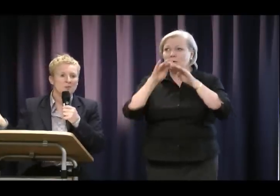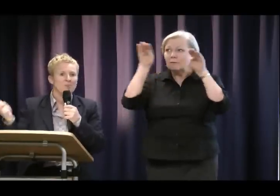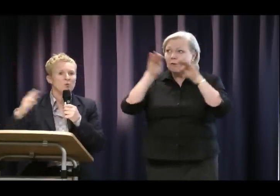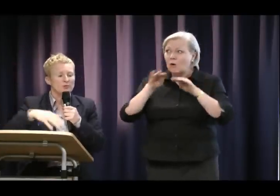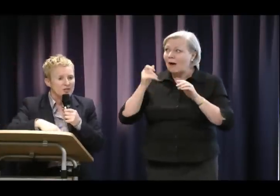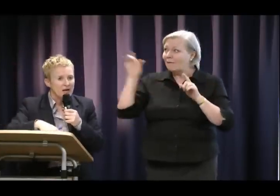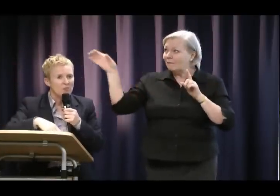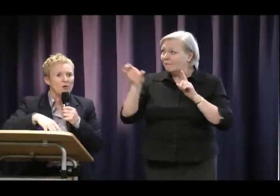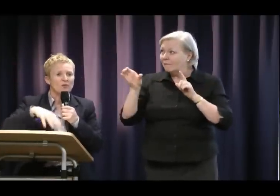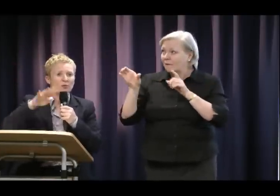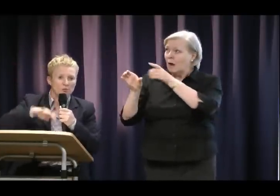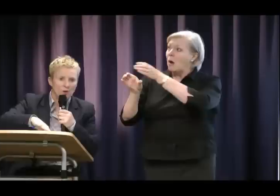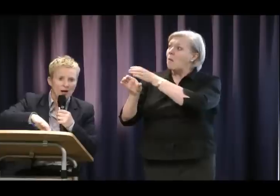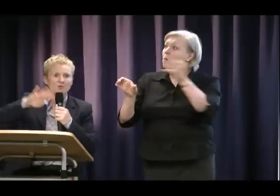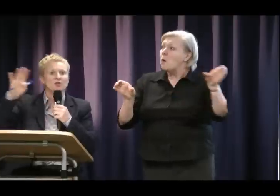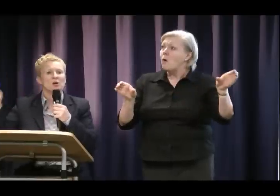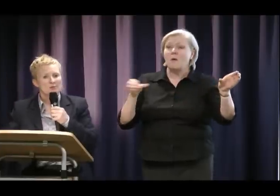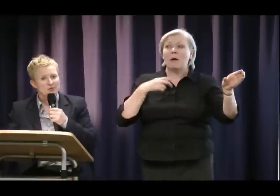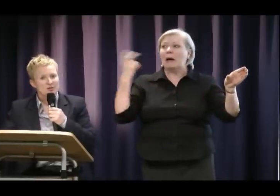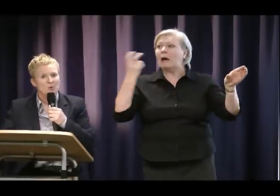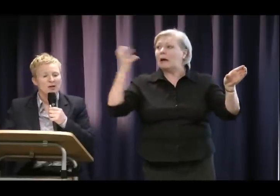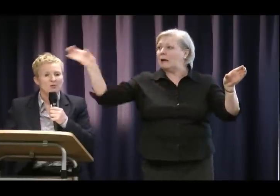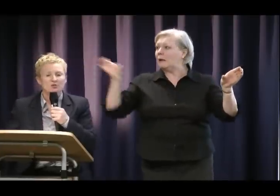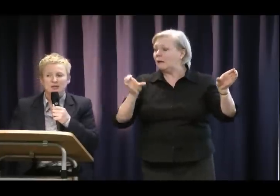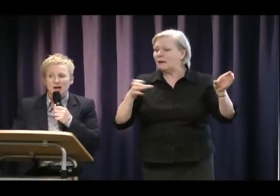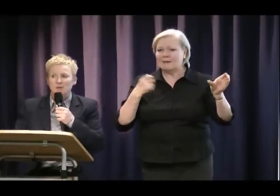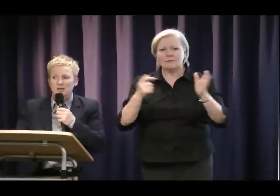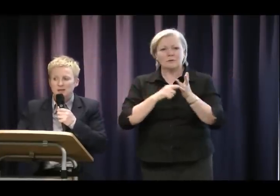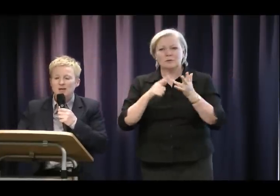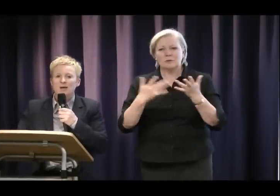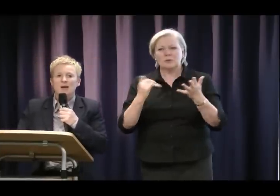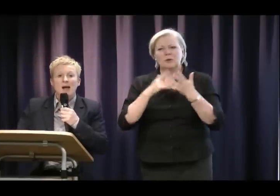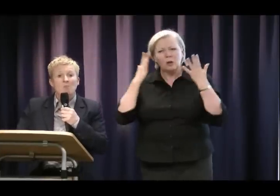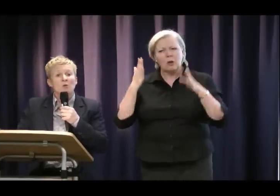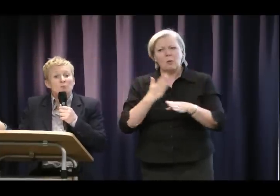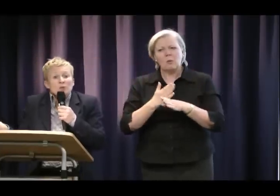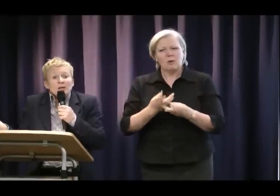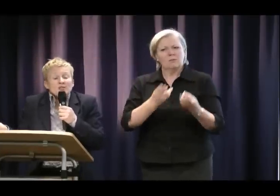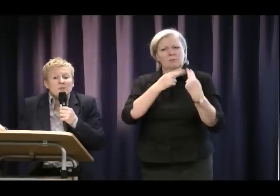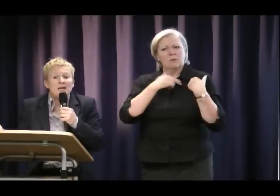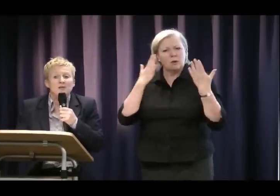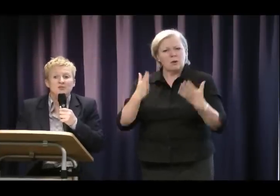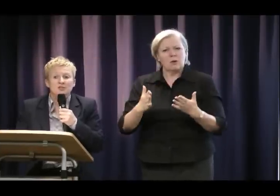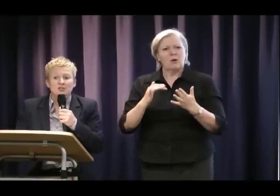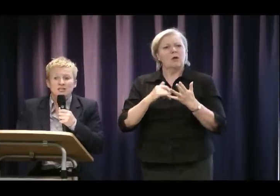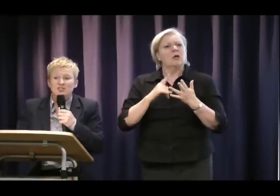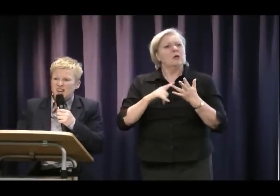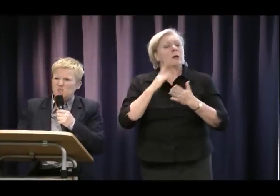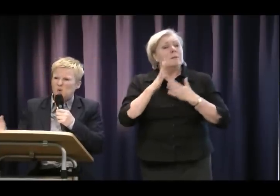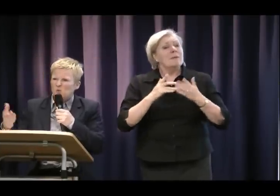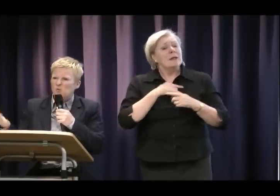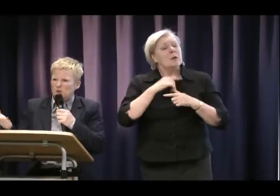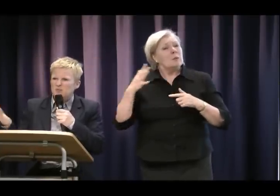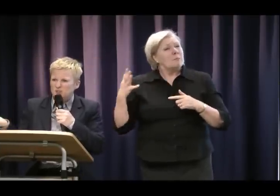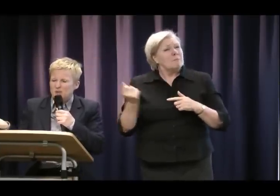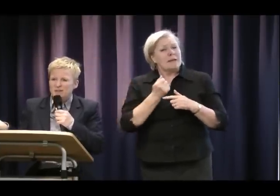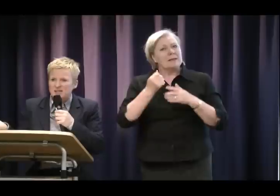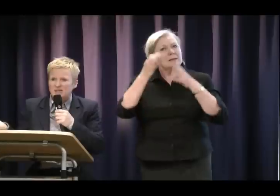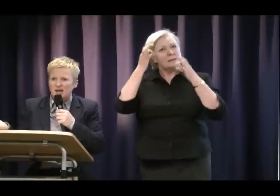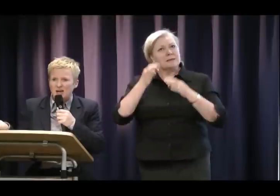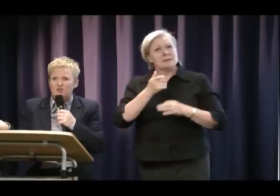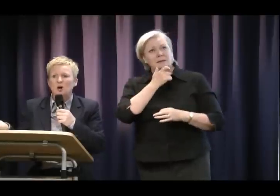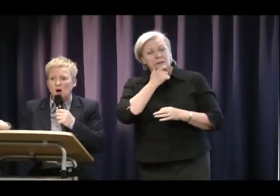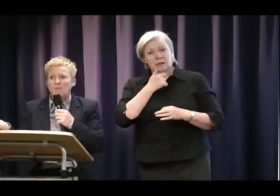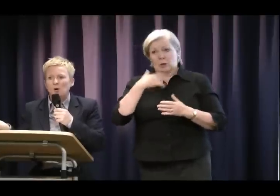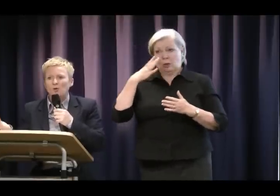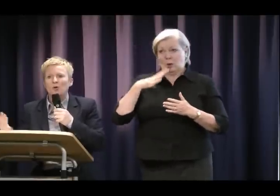occupied. If someone moves out, we've got to arrange for someone else to come in. And we need to make a decision, is that what we want to be